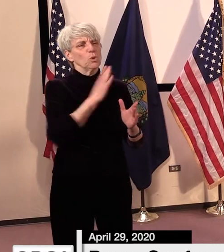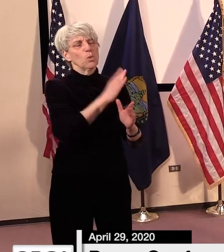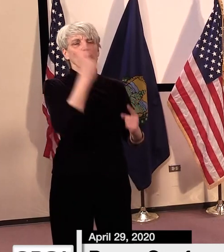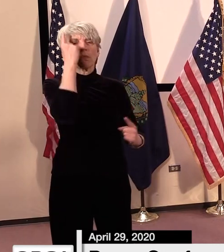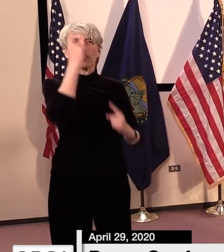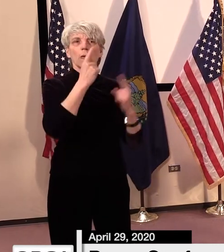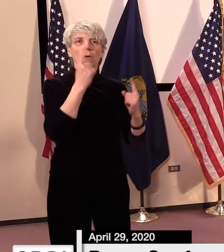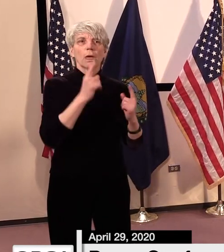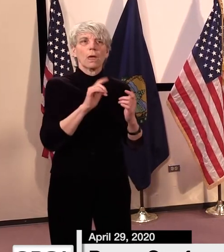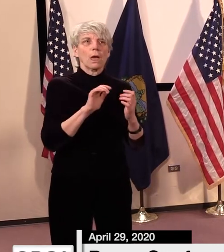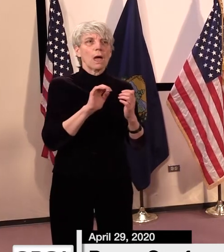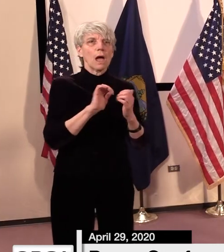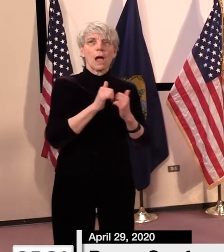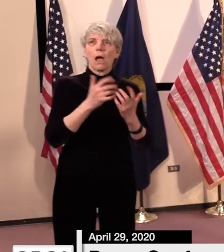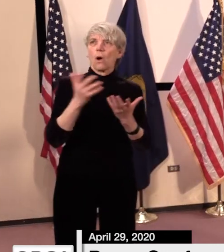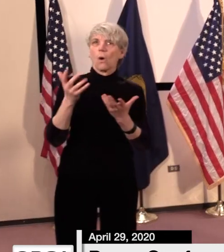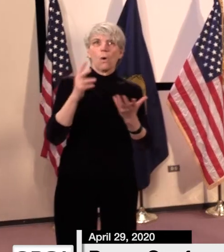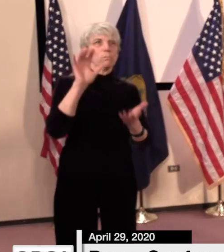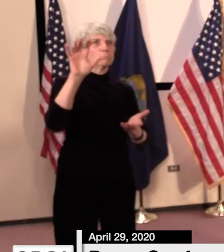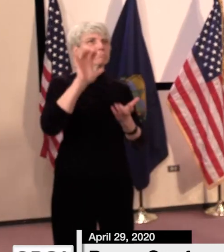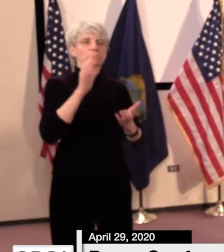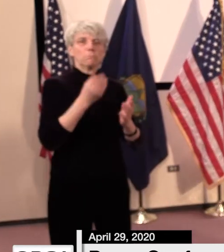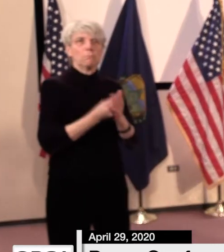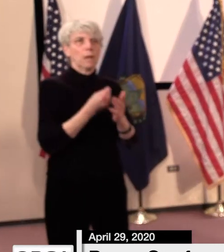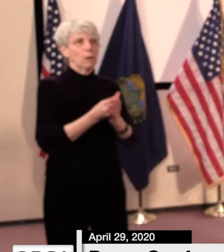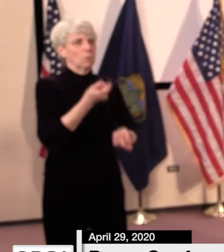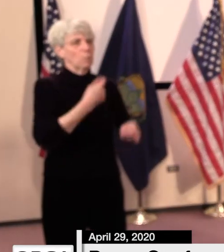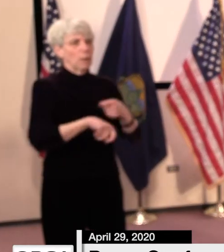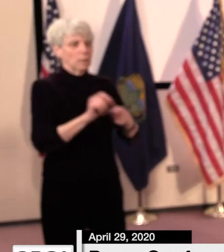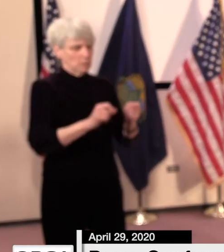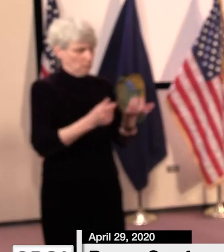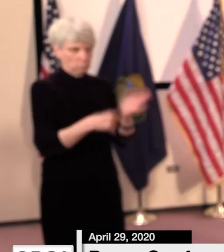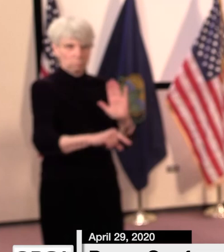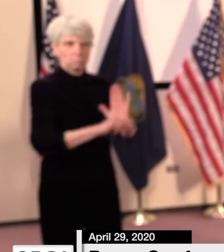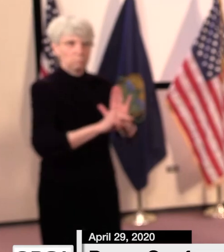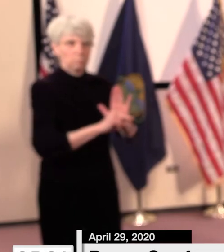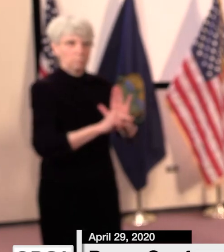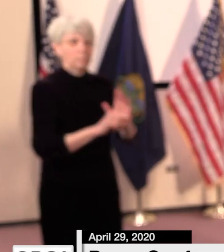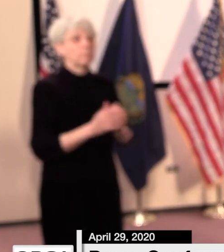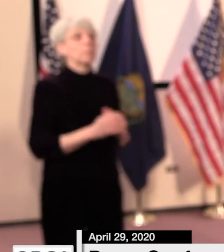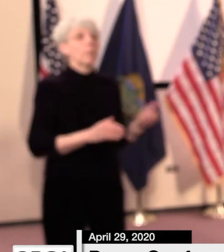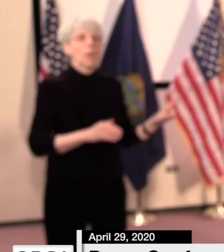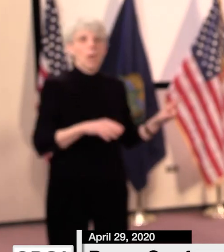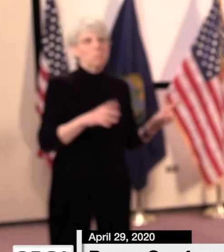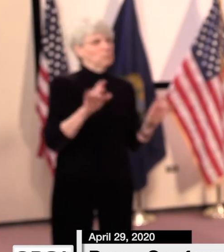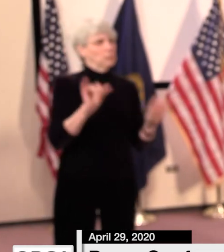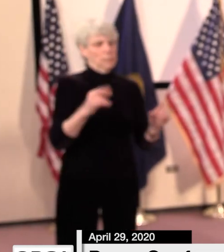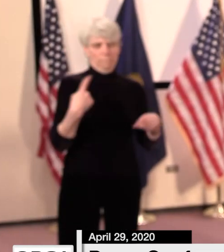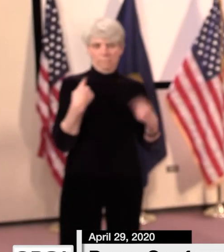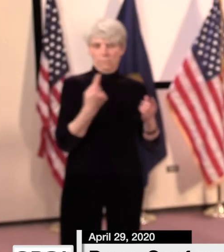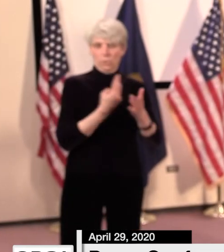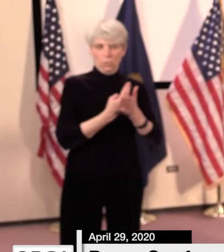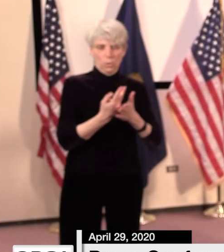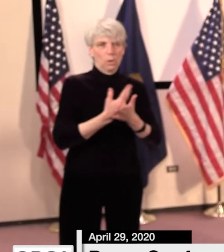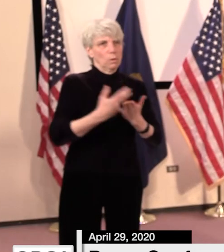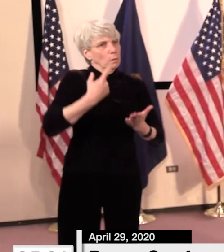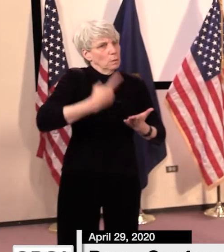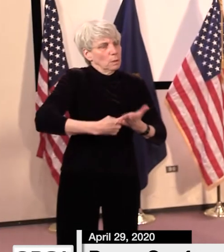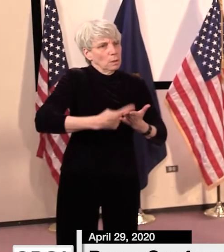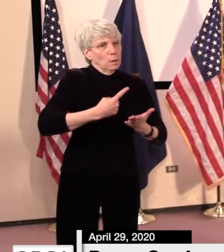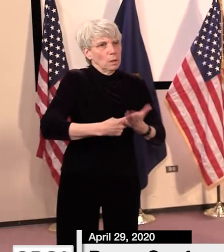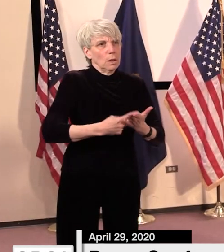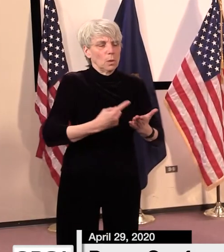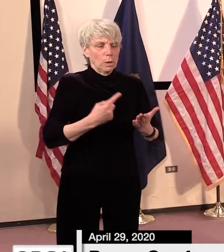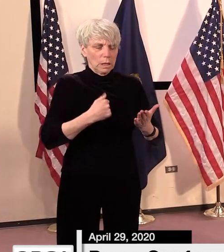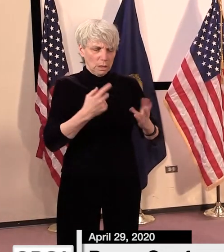what resources will have? Well, again, I've been talking about this for a while over the last couple of weeks. We need to figure out what